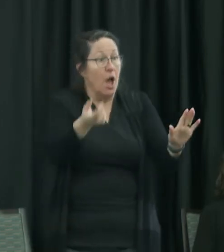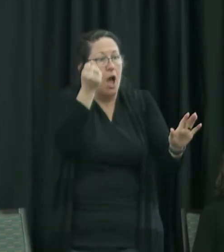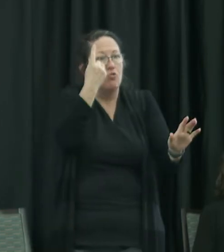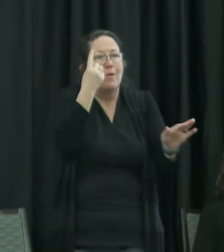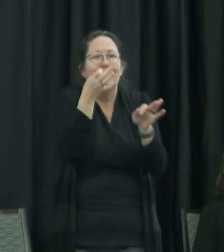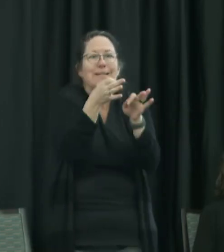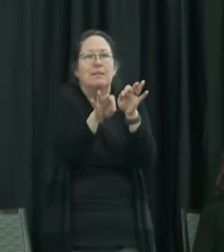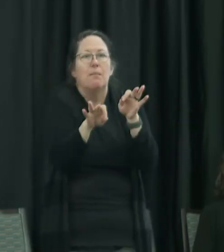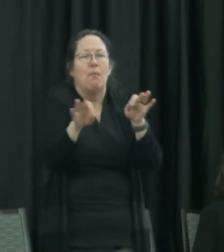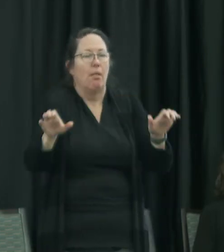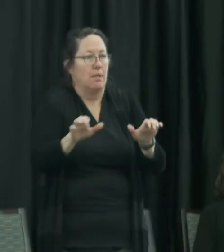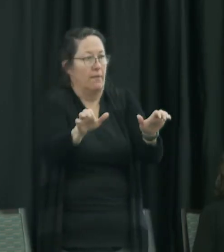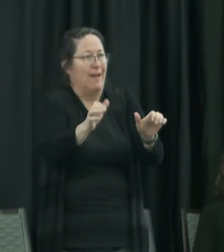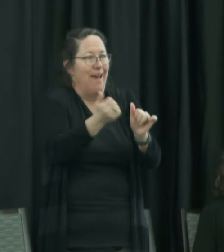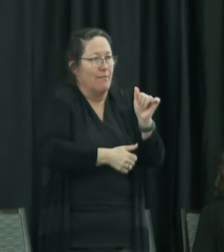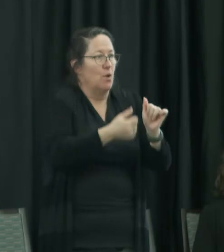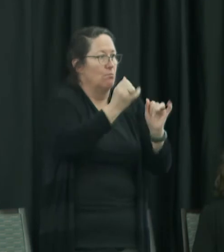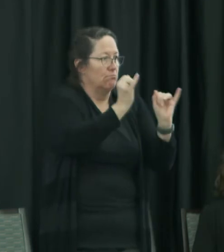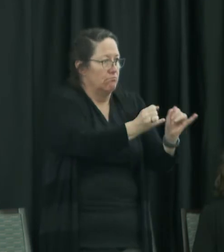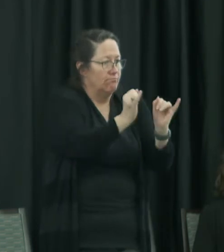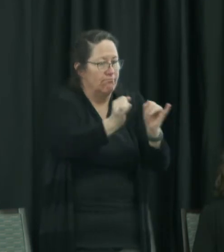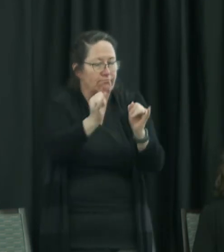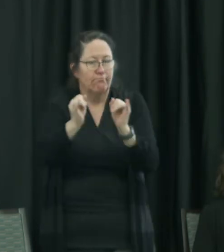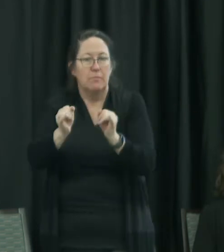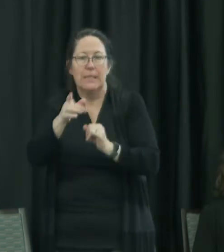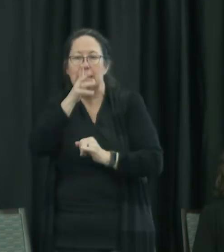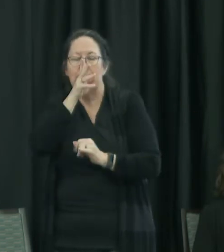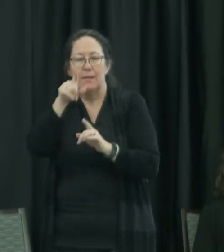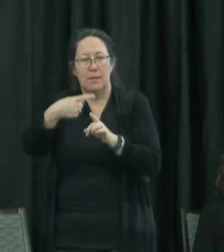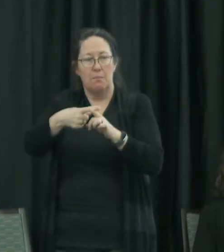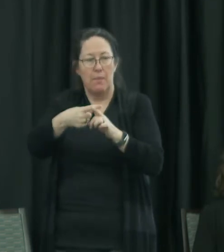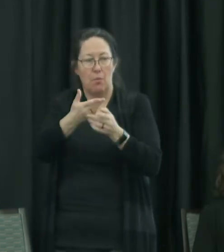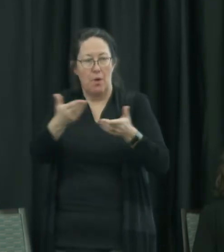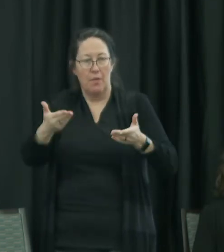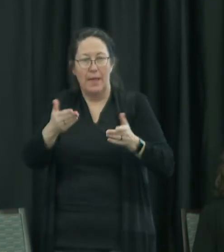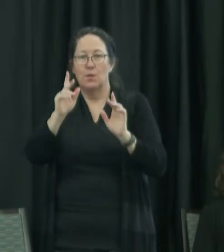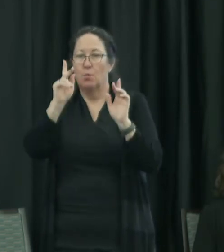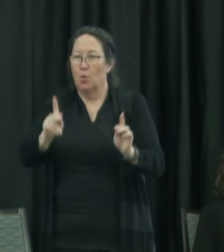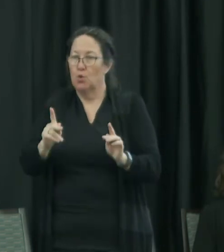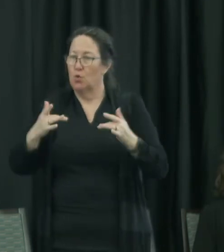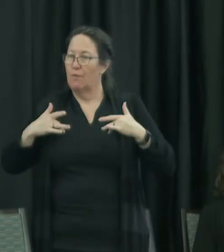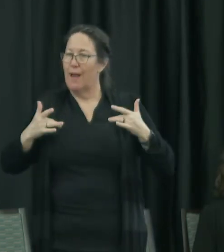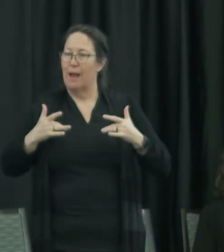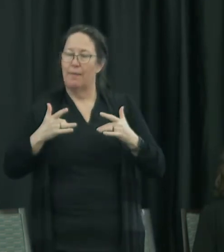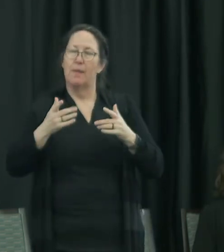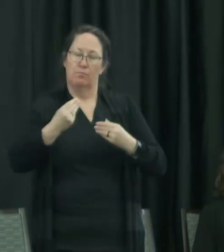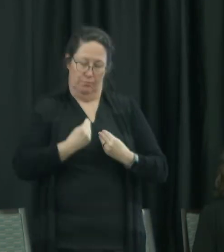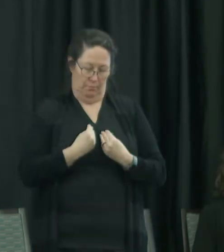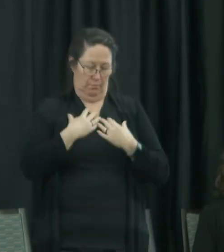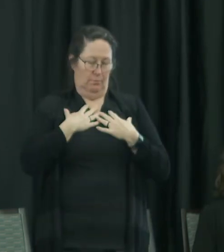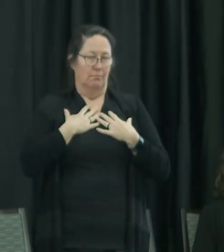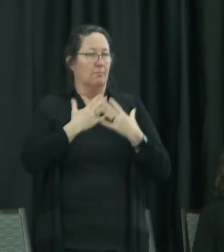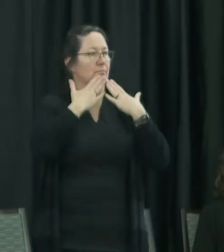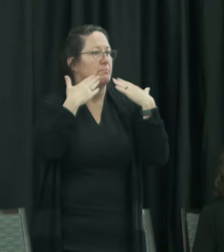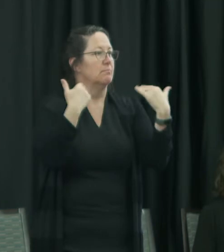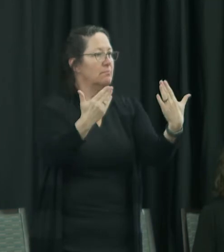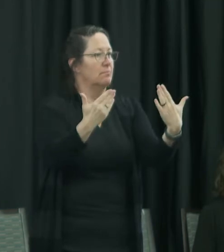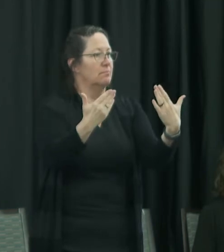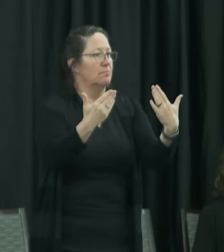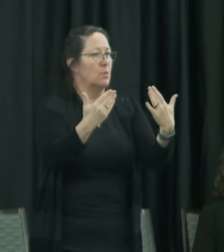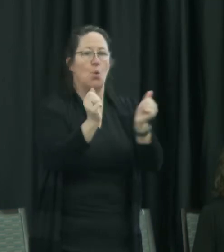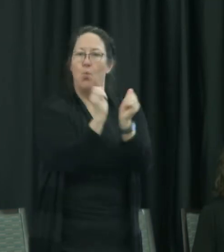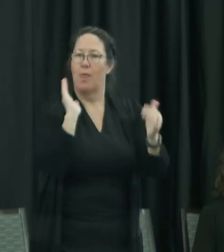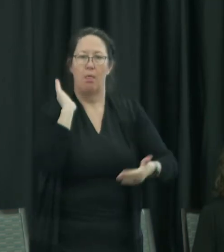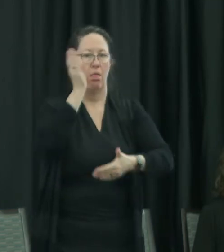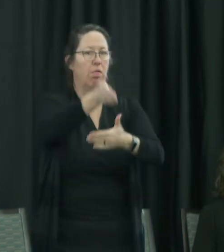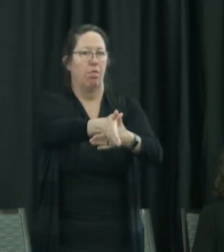simple. Each person speaks upon the things, persons, or events that give them gratitude. They get to speak